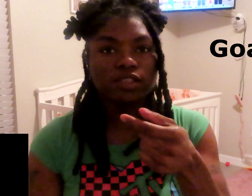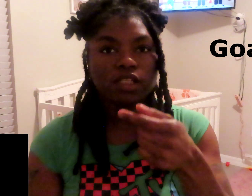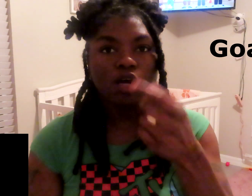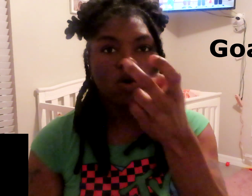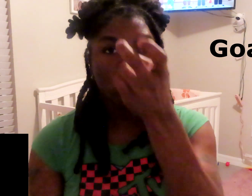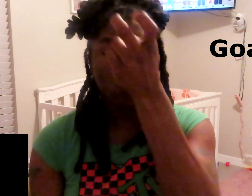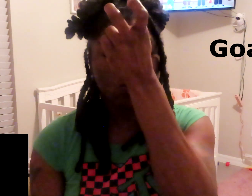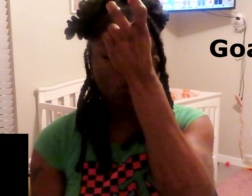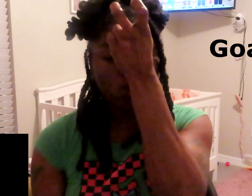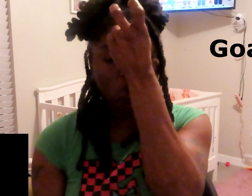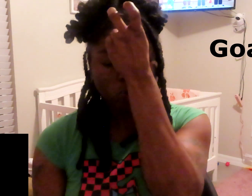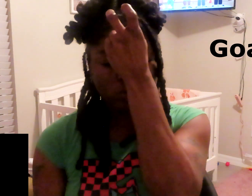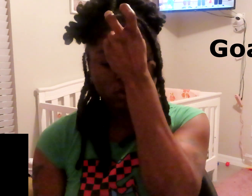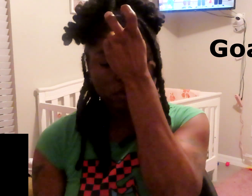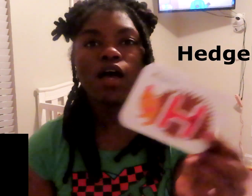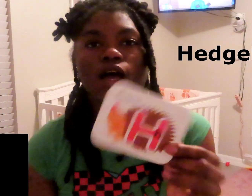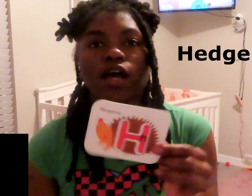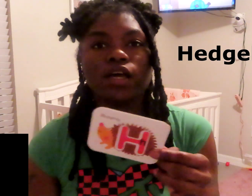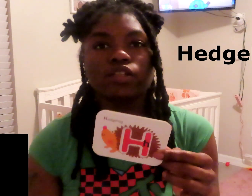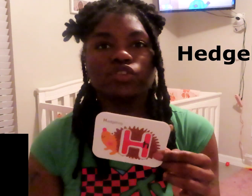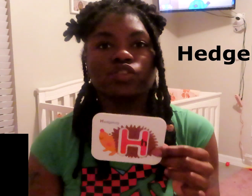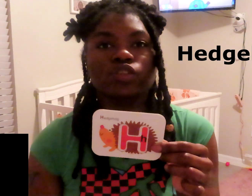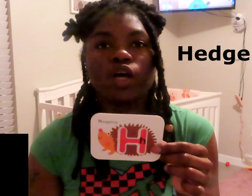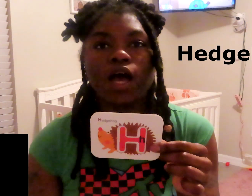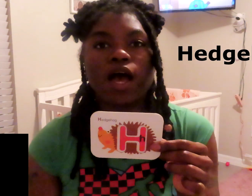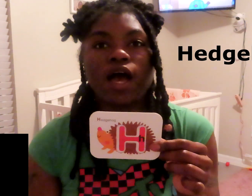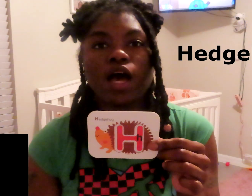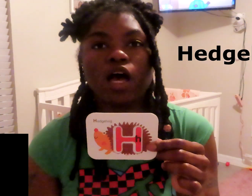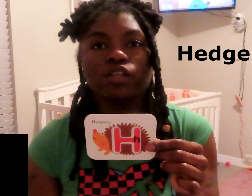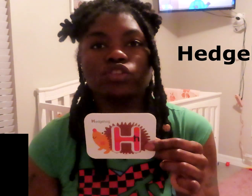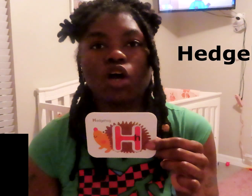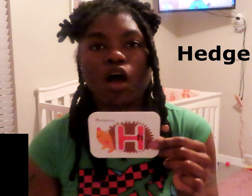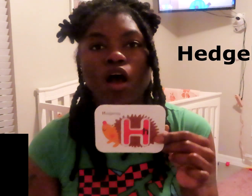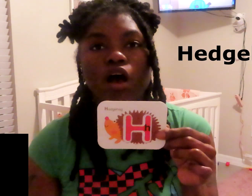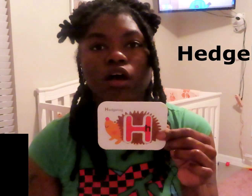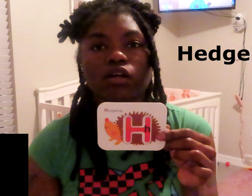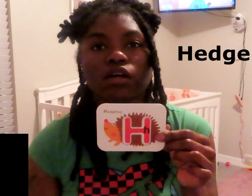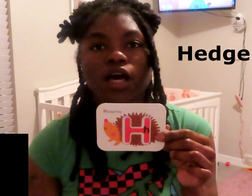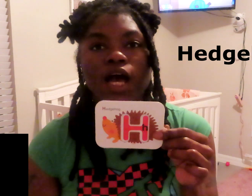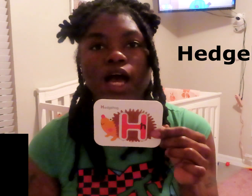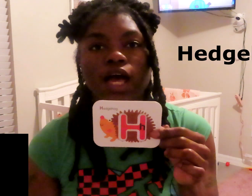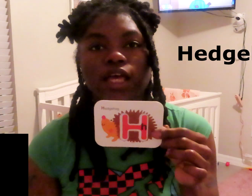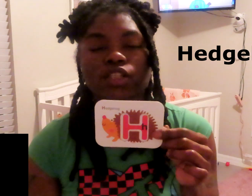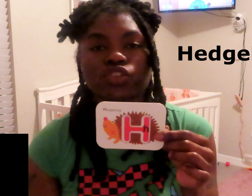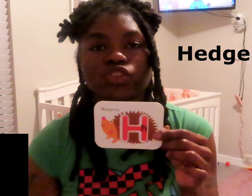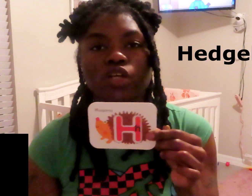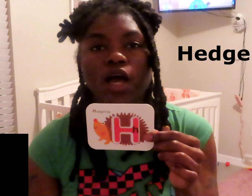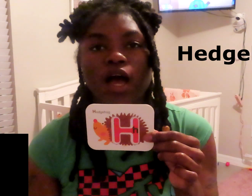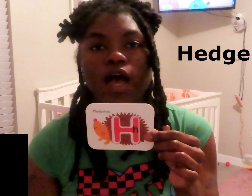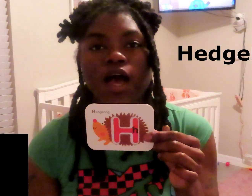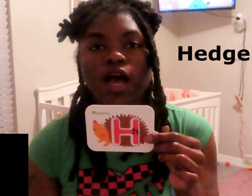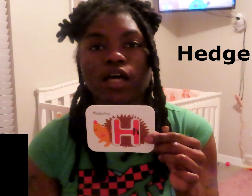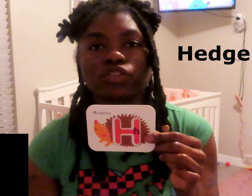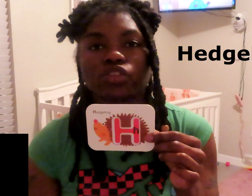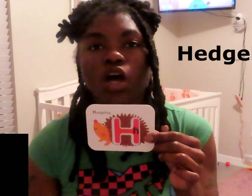G. Goat. H. Hedgehog. H.